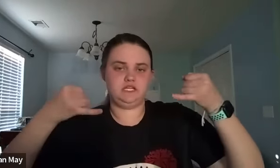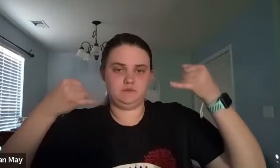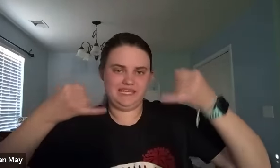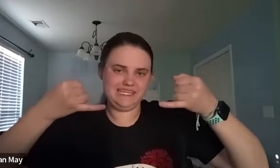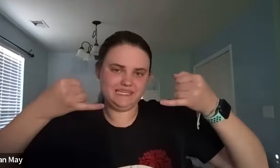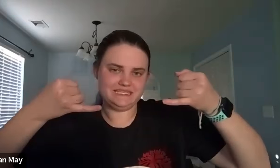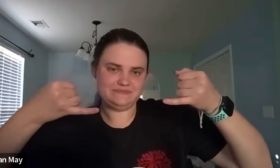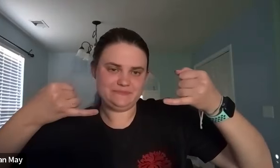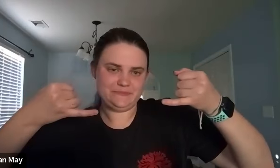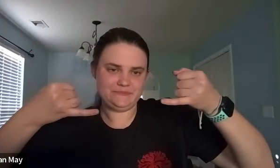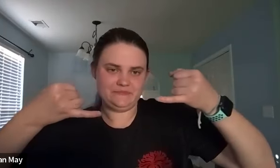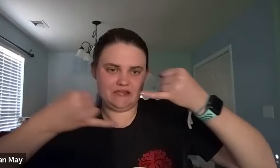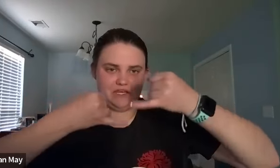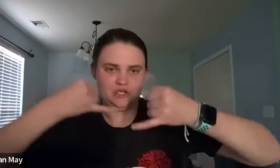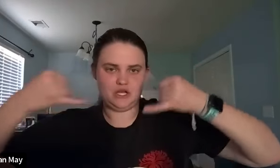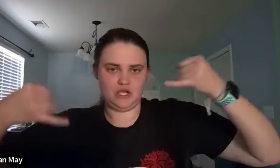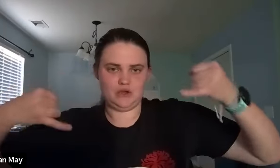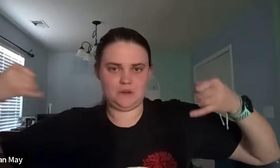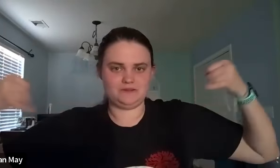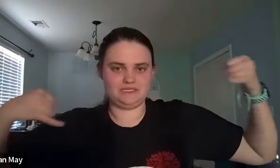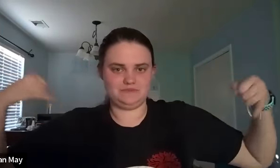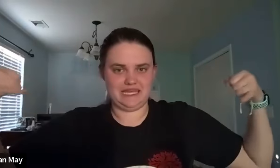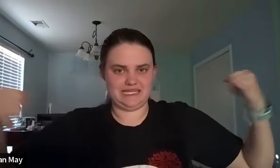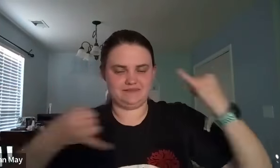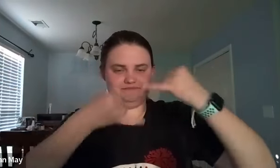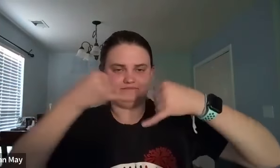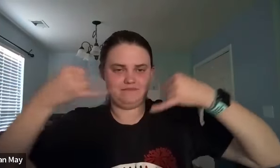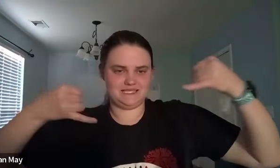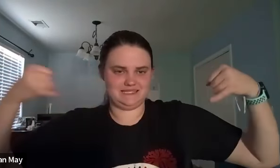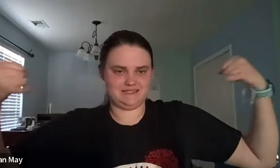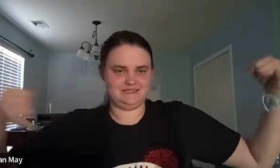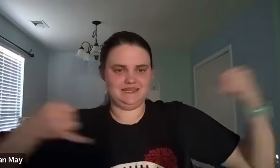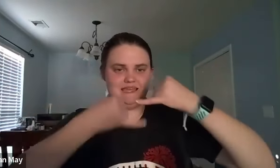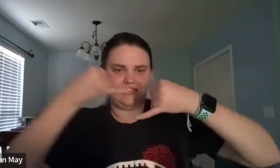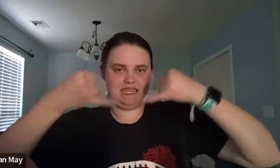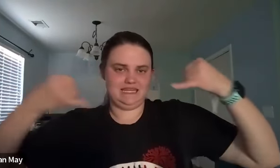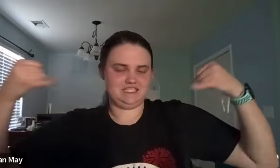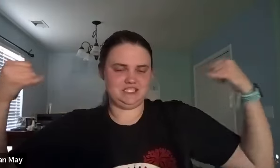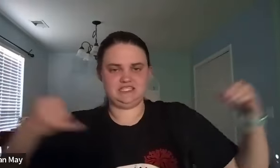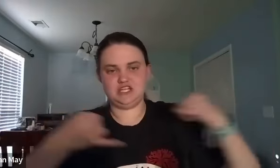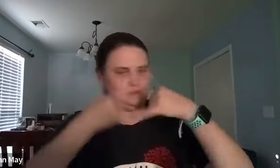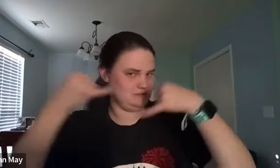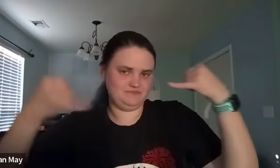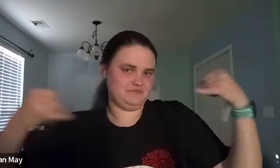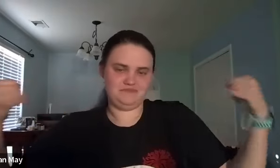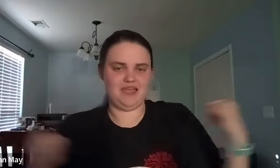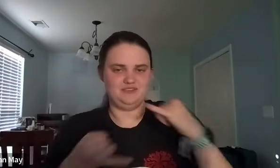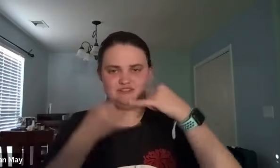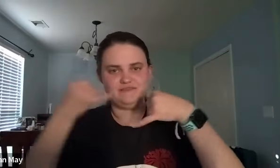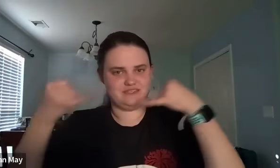your pinkies. And you're going to go spaghetti, pasta. And it's just the noodles. I used to love this